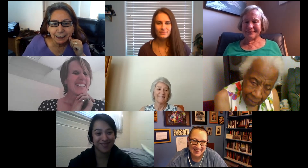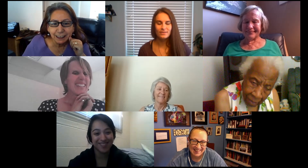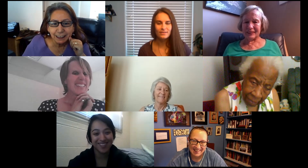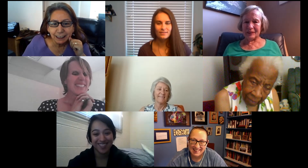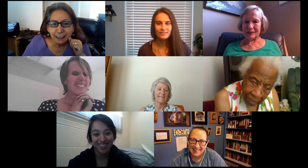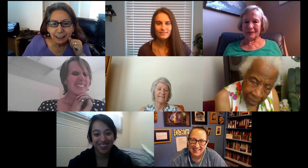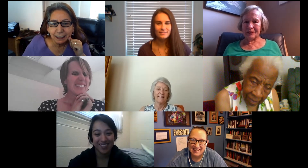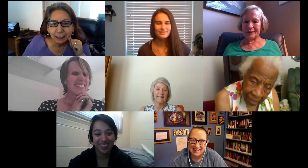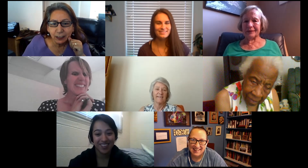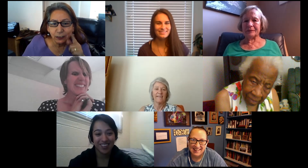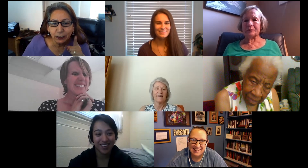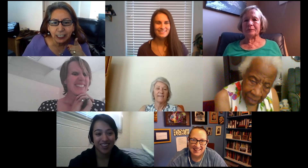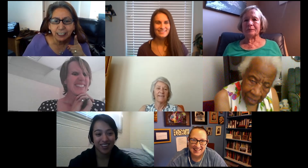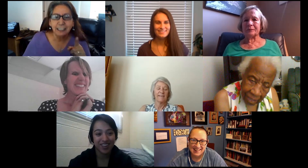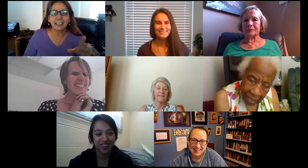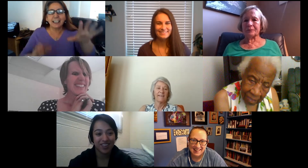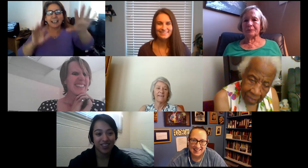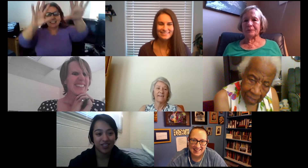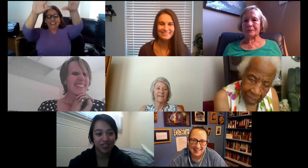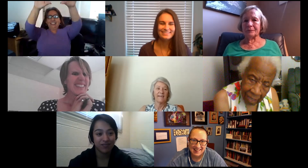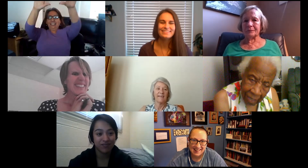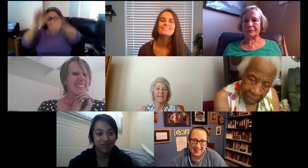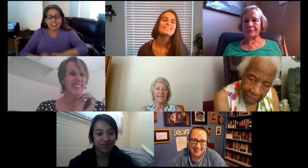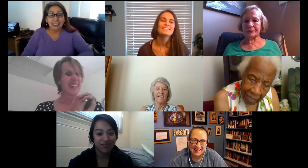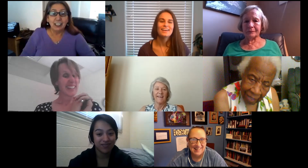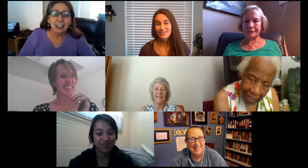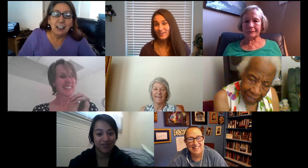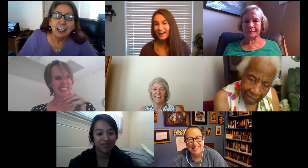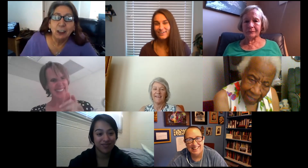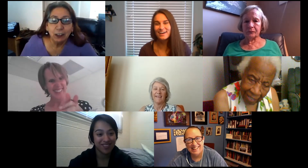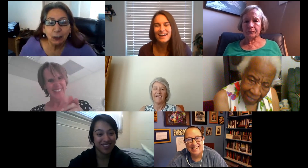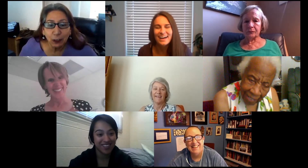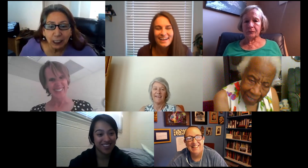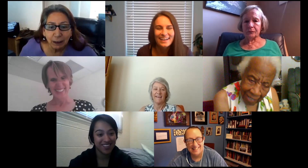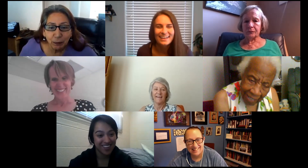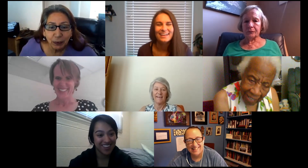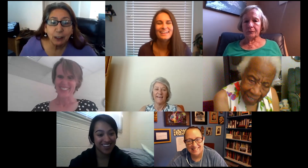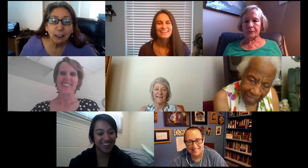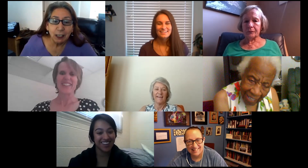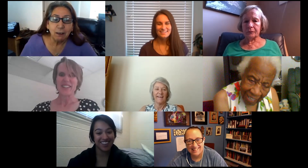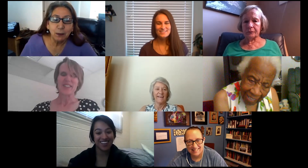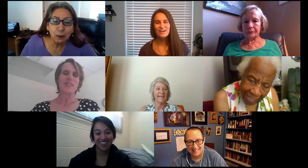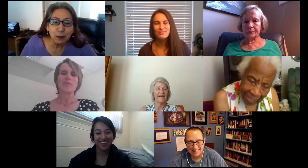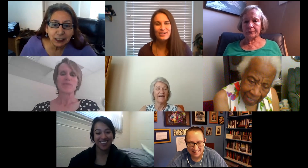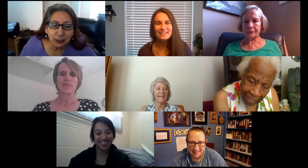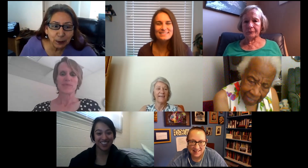30. 30, yes. Wow. 30. Florence is